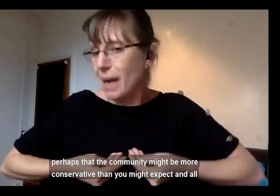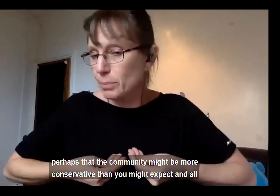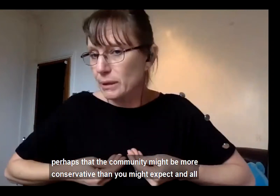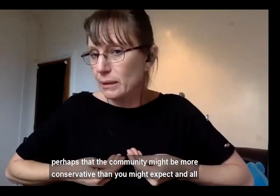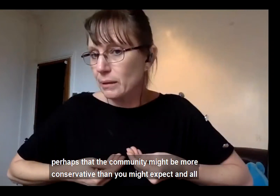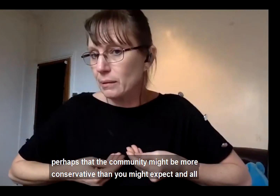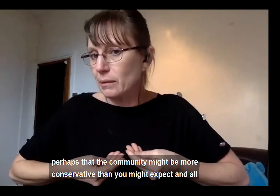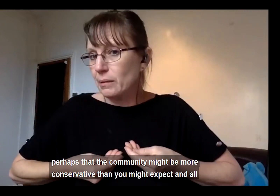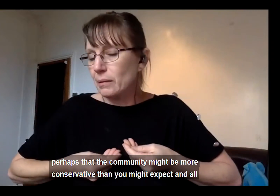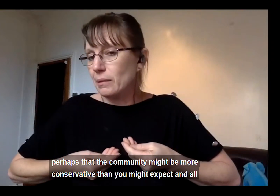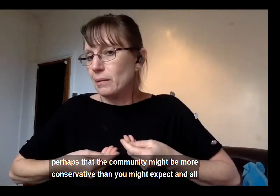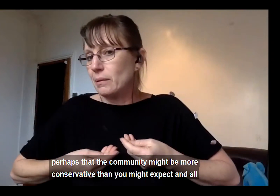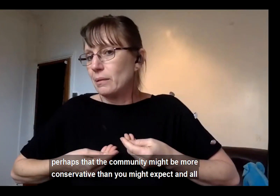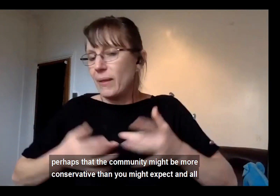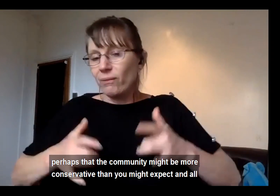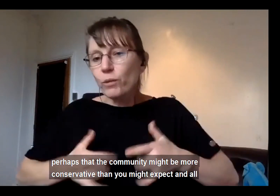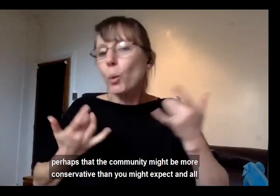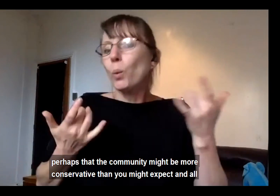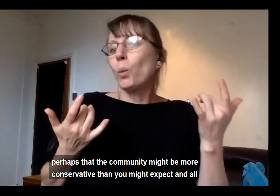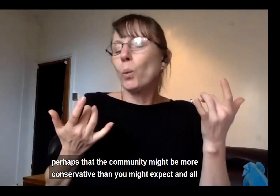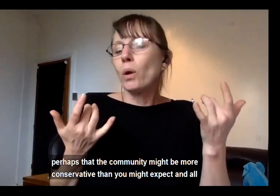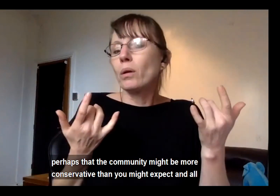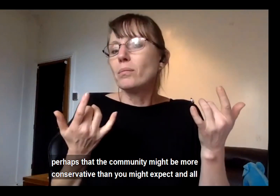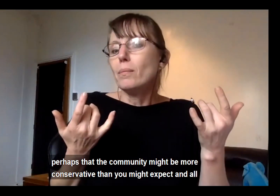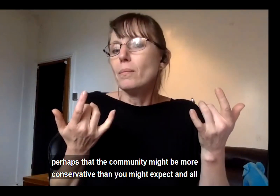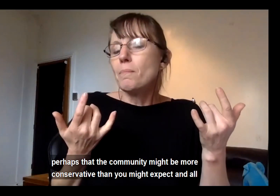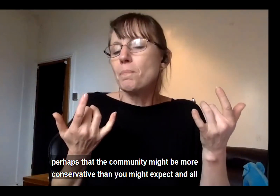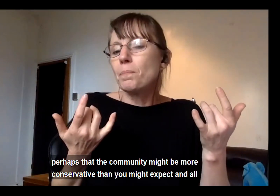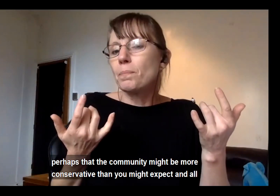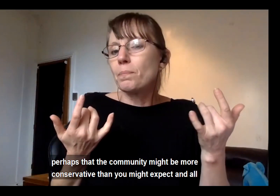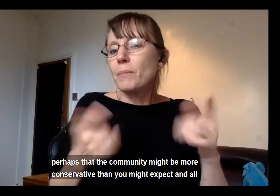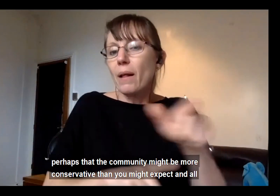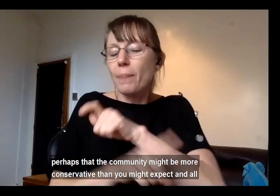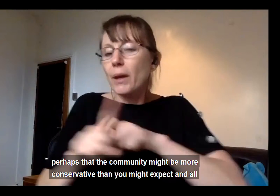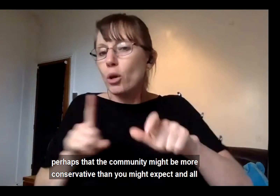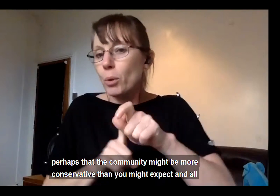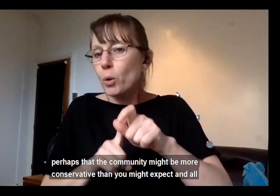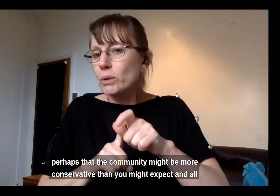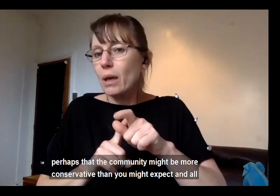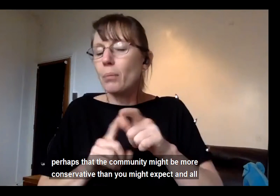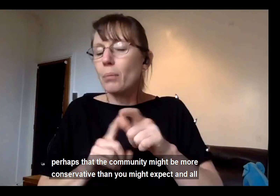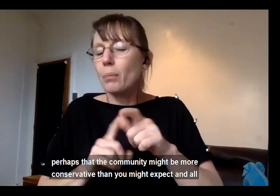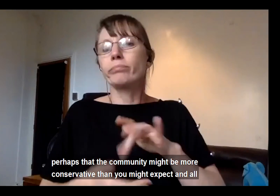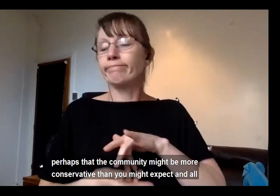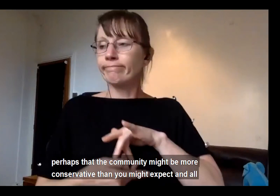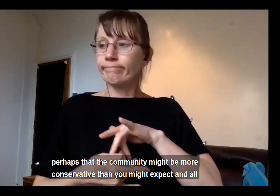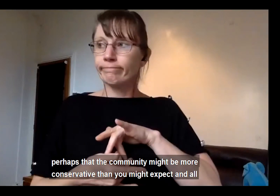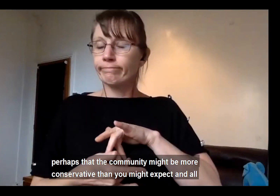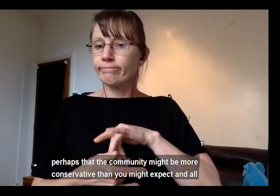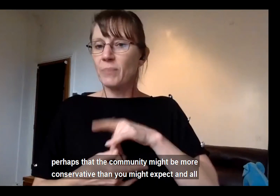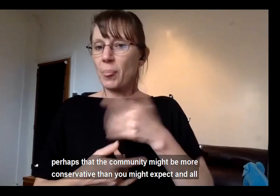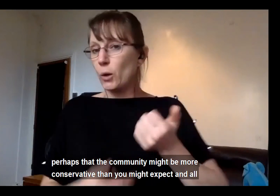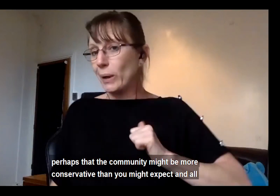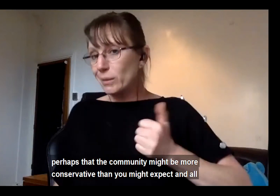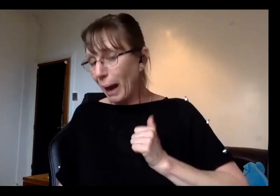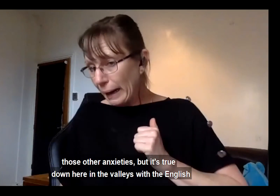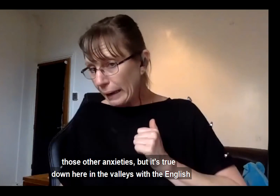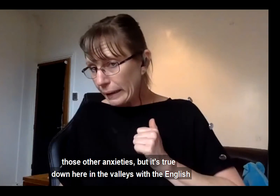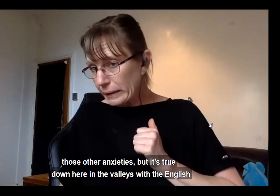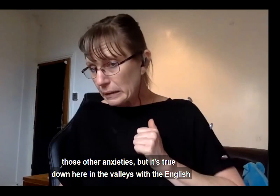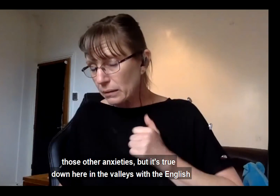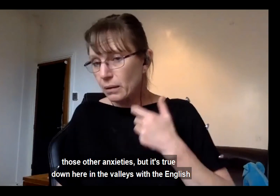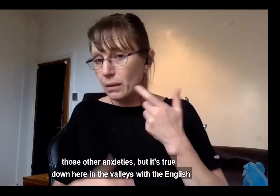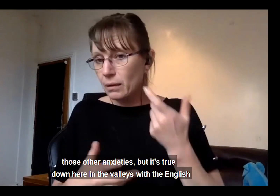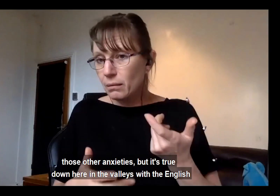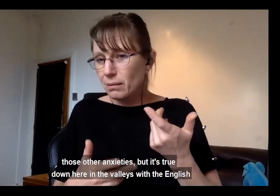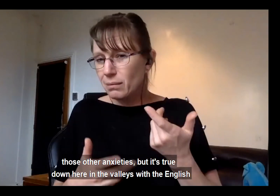this perception perhaps that the community might be more conservative than you might expect, and all